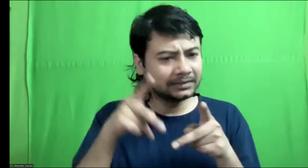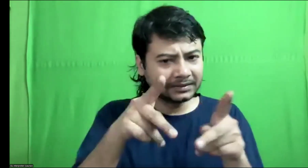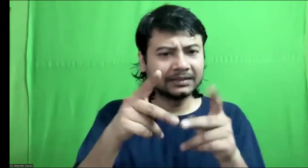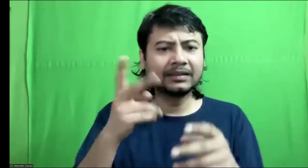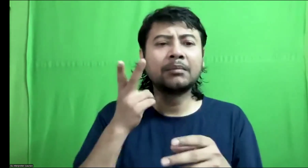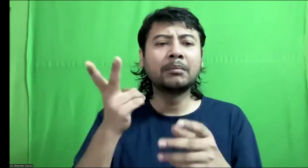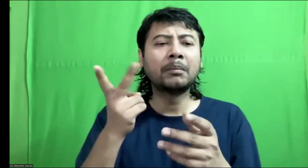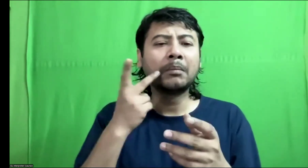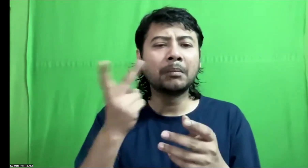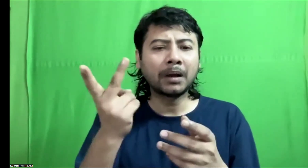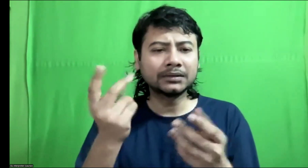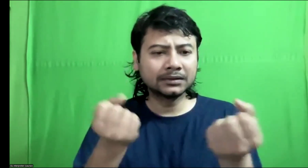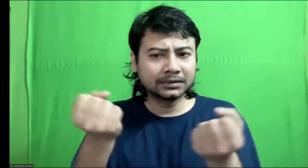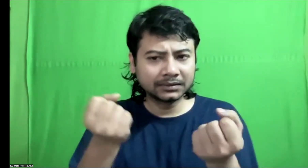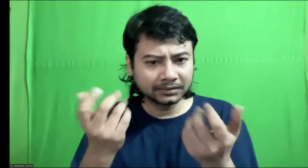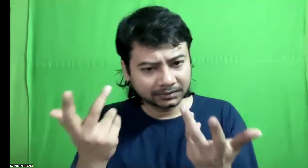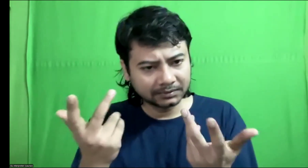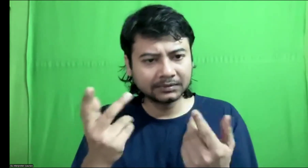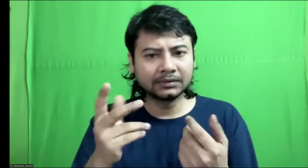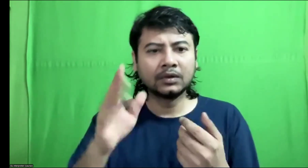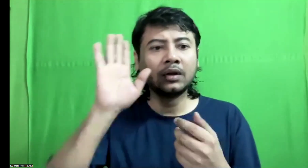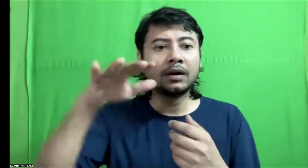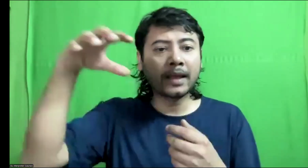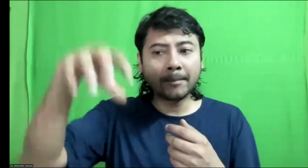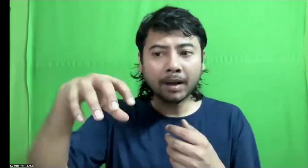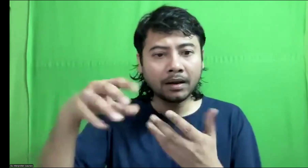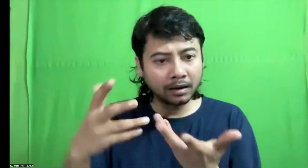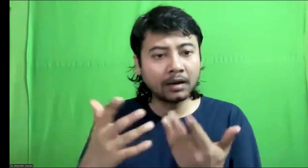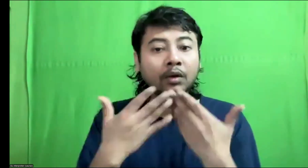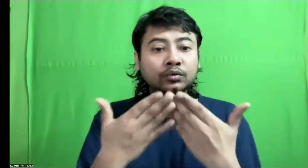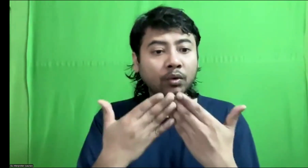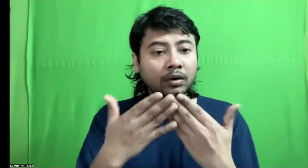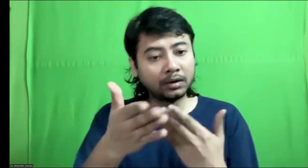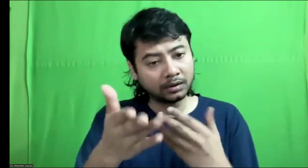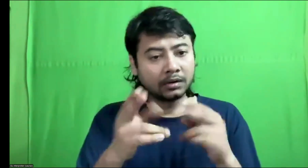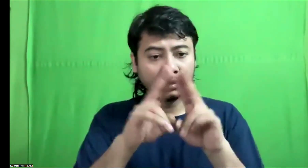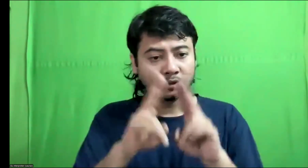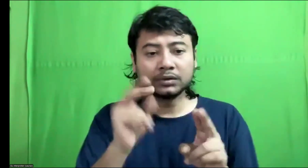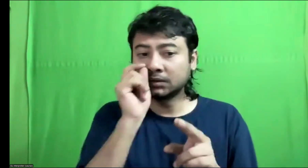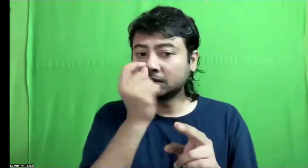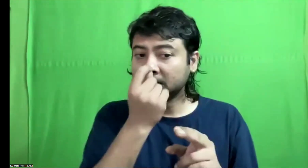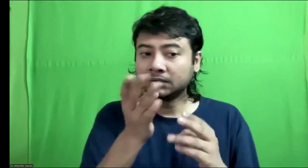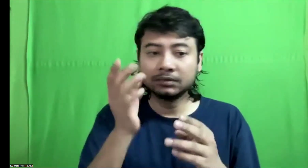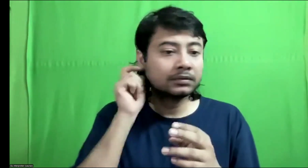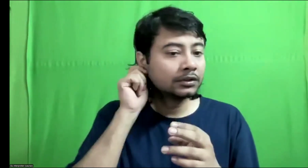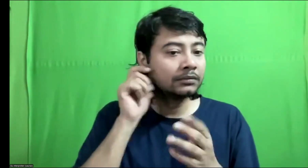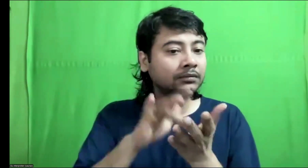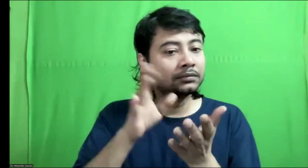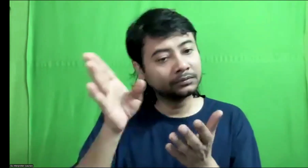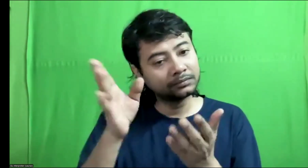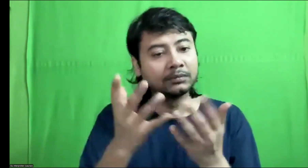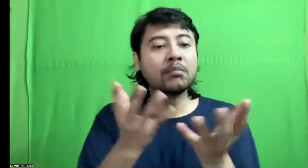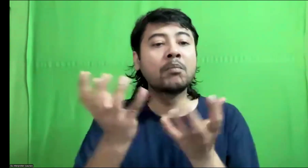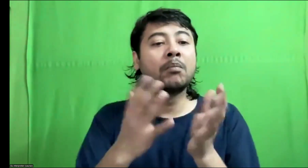temple, or sometimes we go and do it in a school also, or in a shopping mall. Like the coming